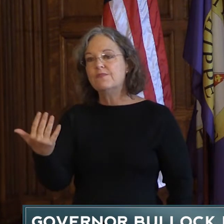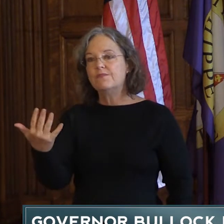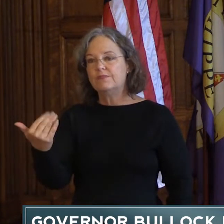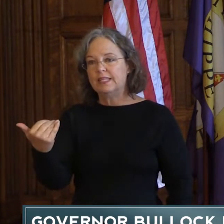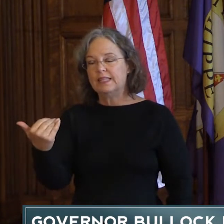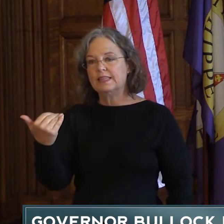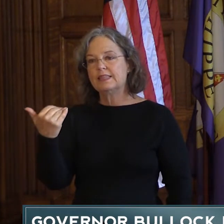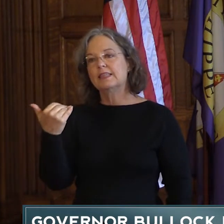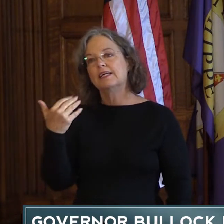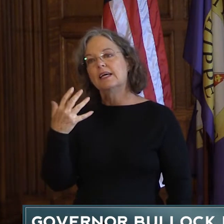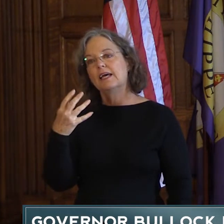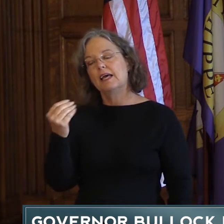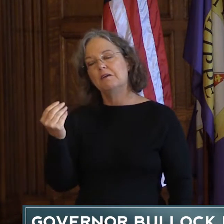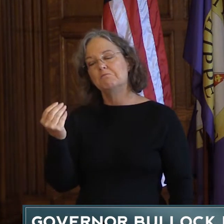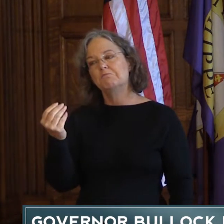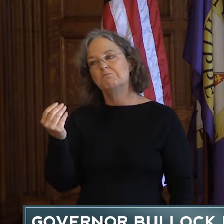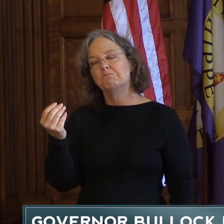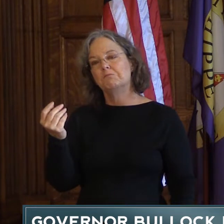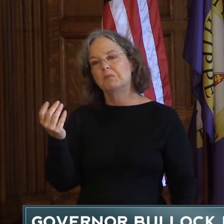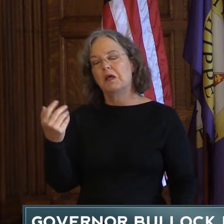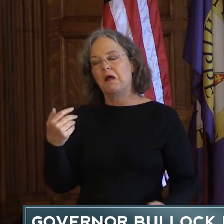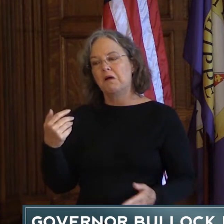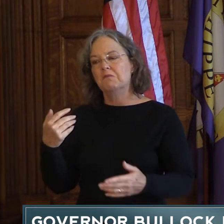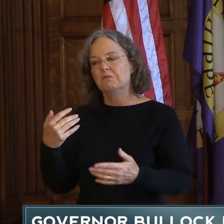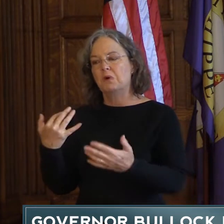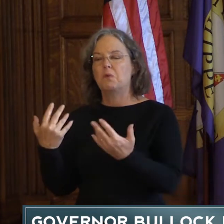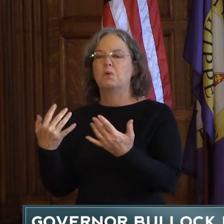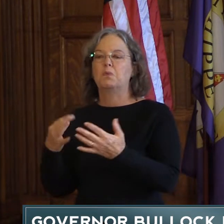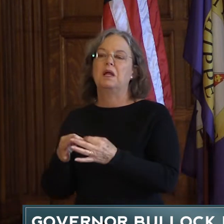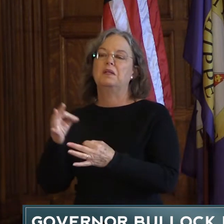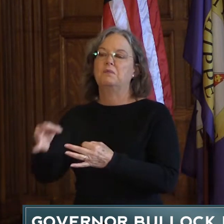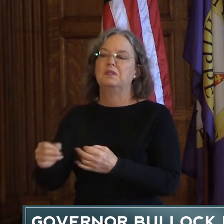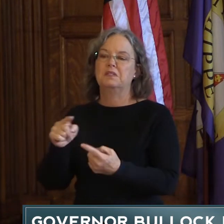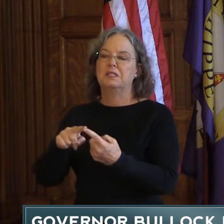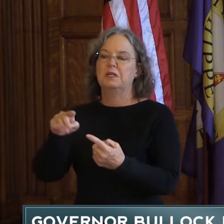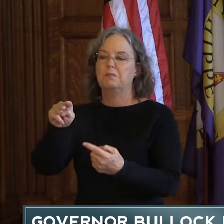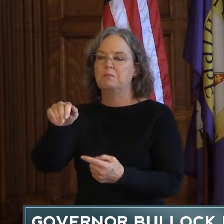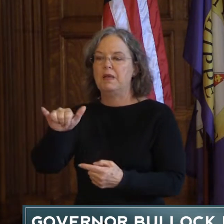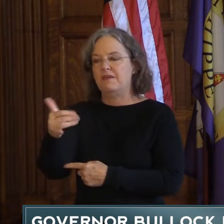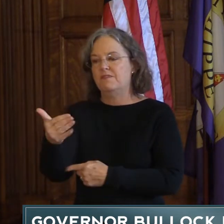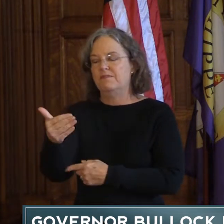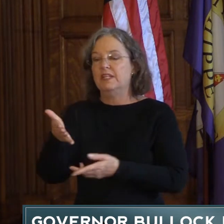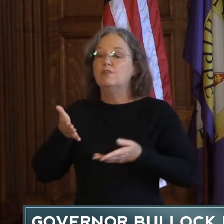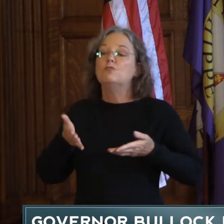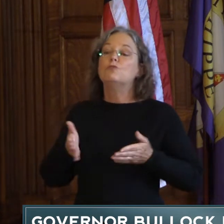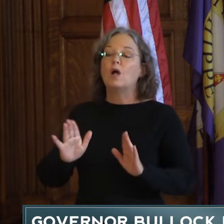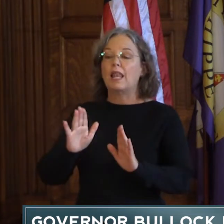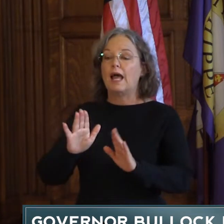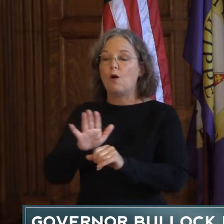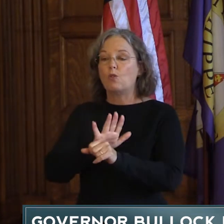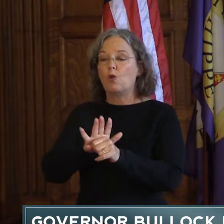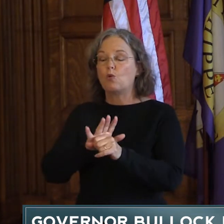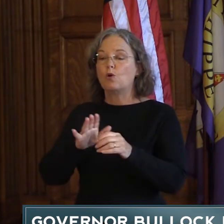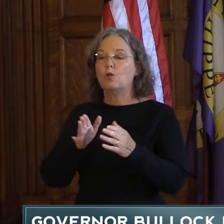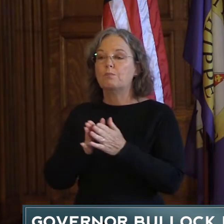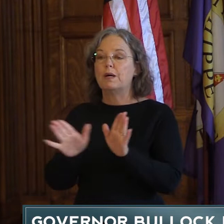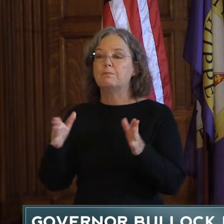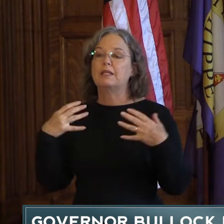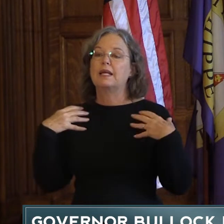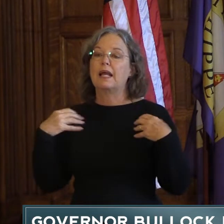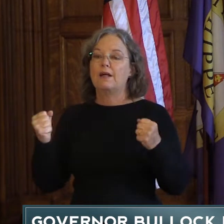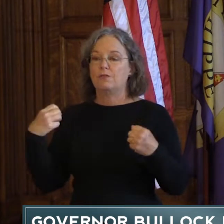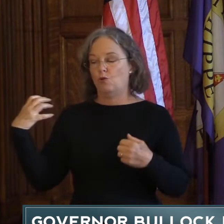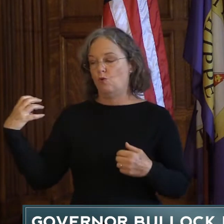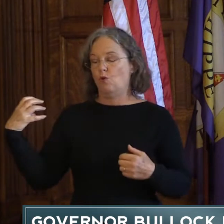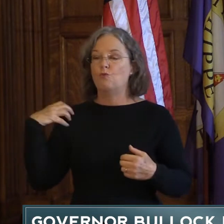and delaying that to allow both businesses and local public health officials time to prepare to ensure that